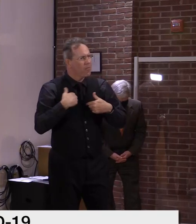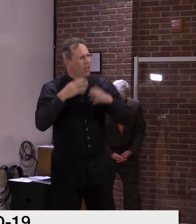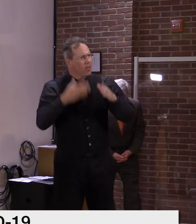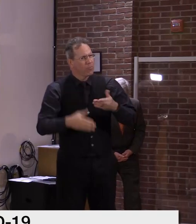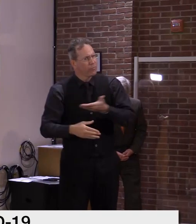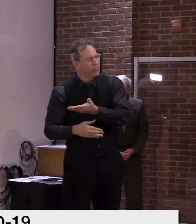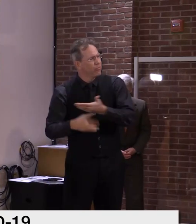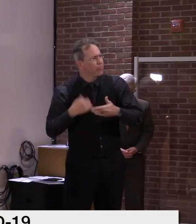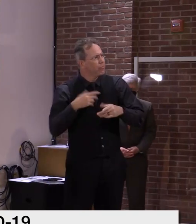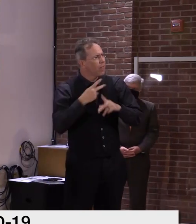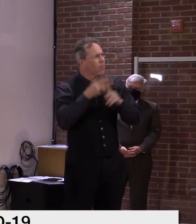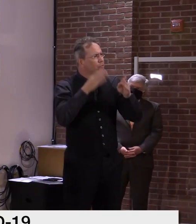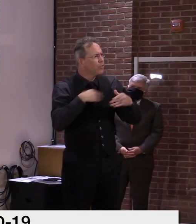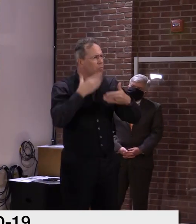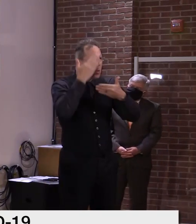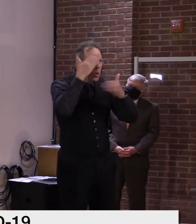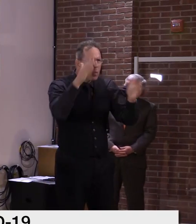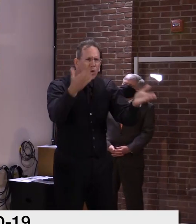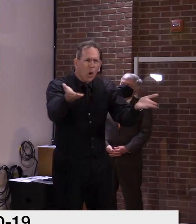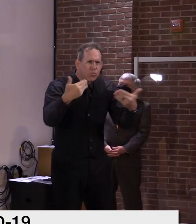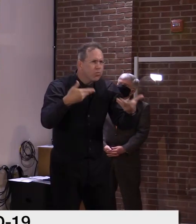who feel the same way.